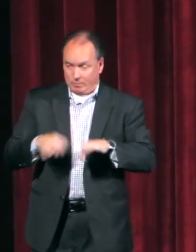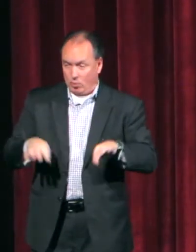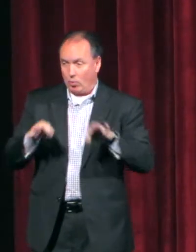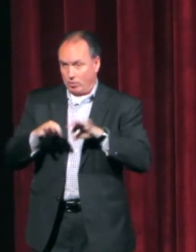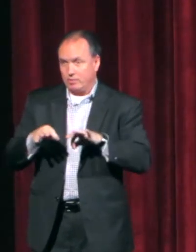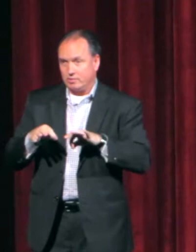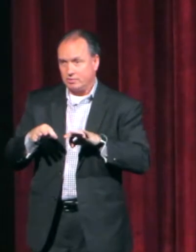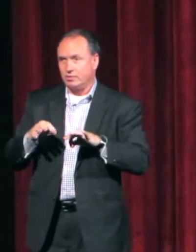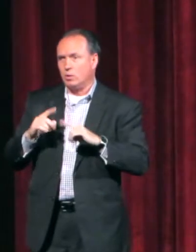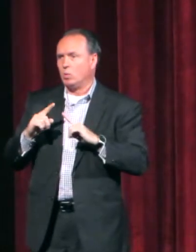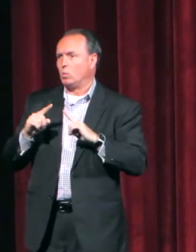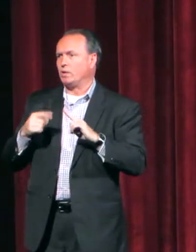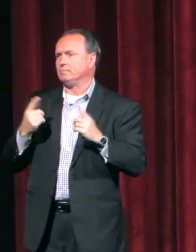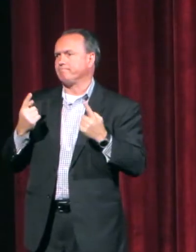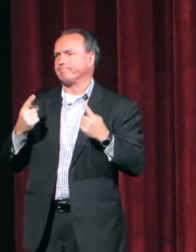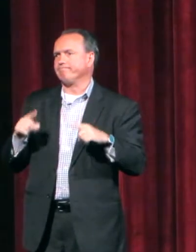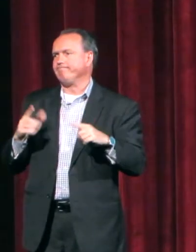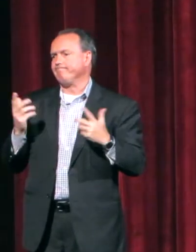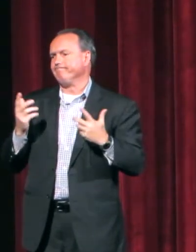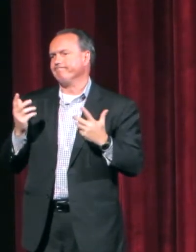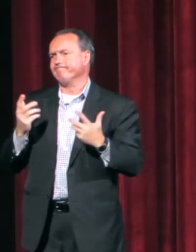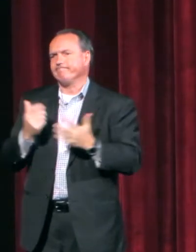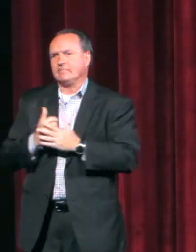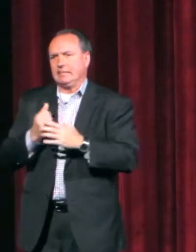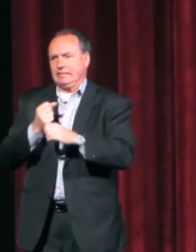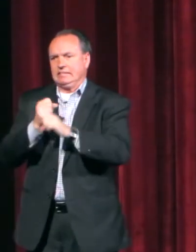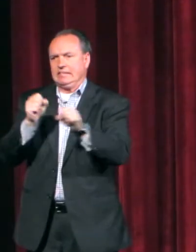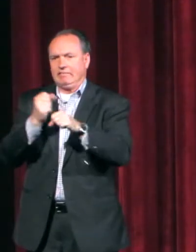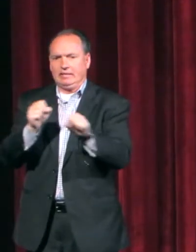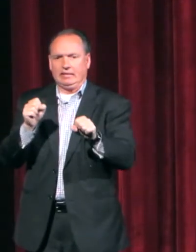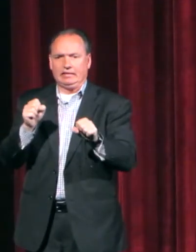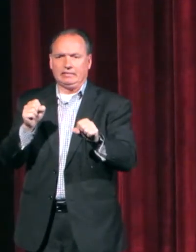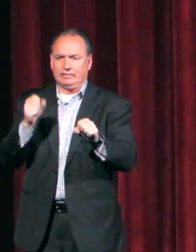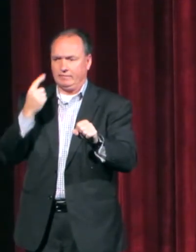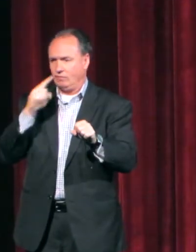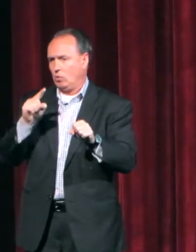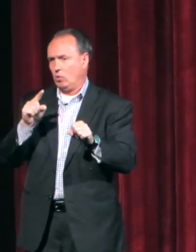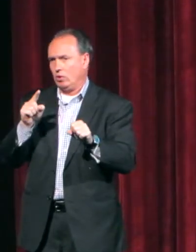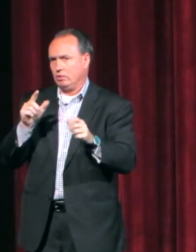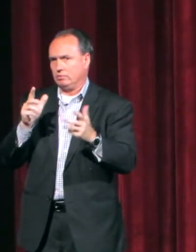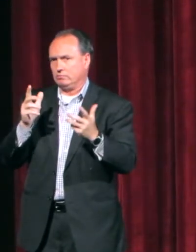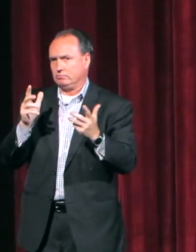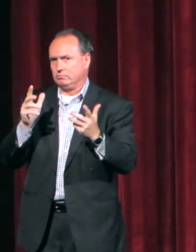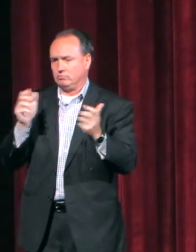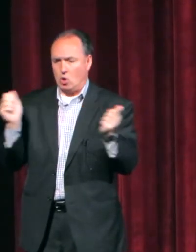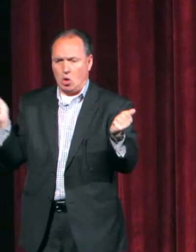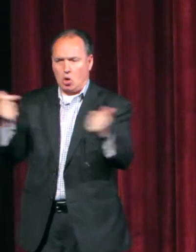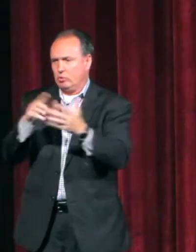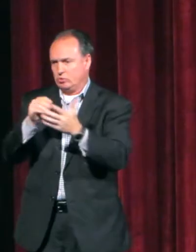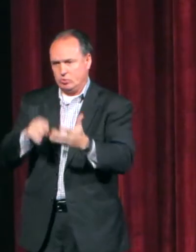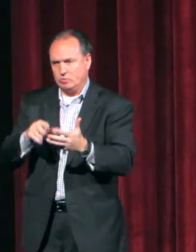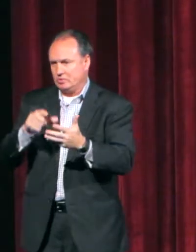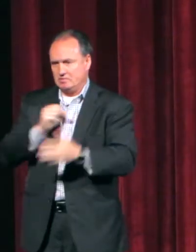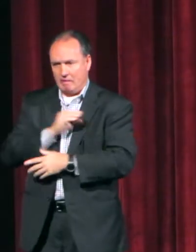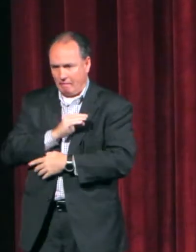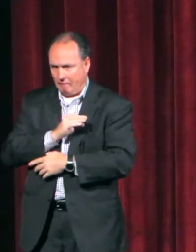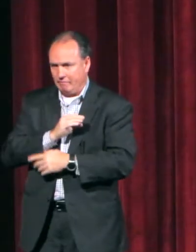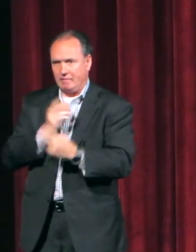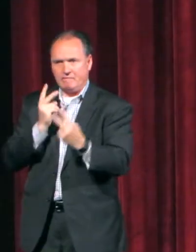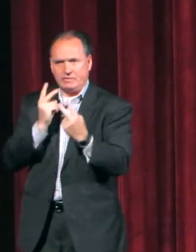important when it comes to the safety of all our students, staff, and